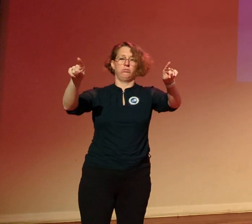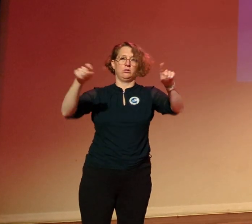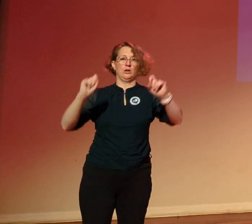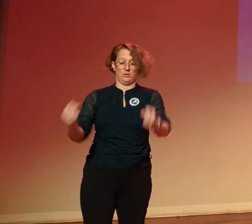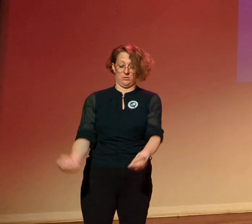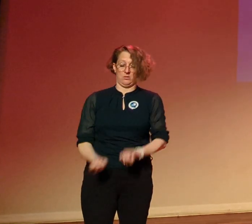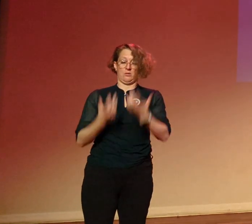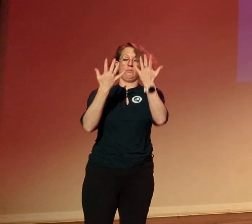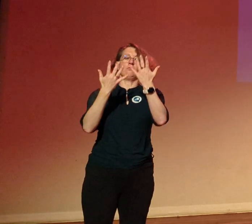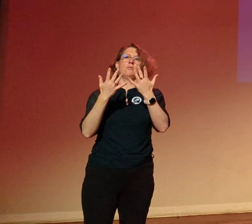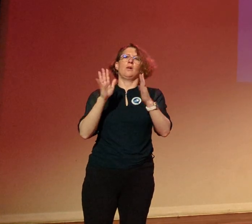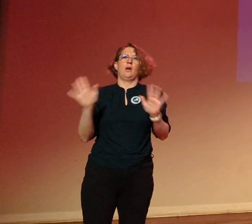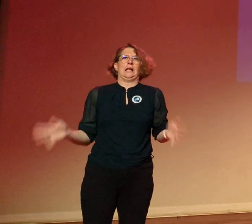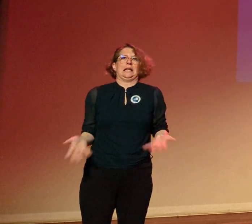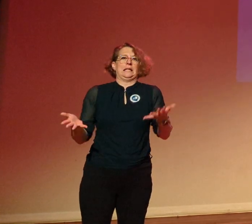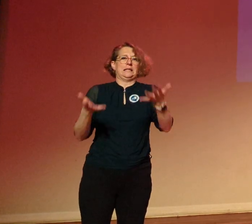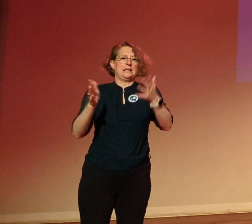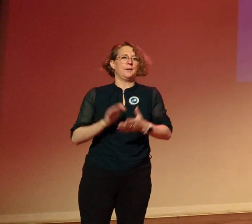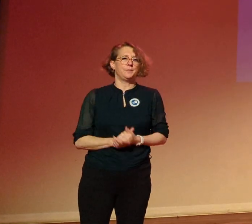And then